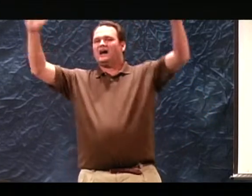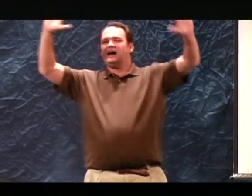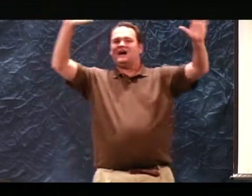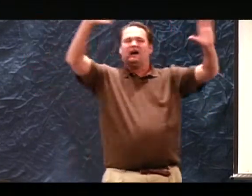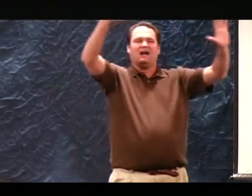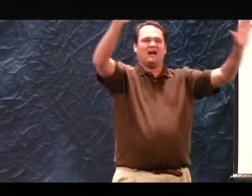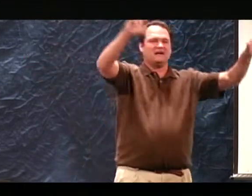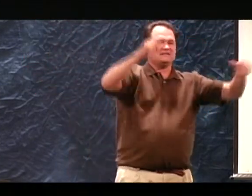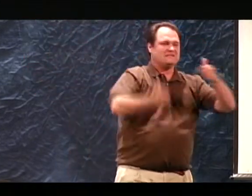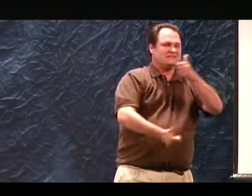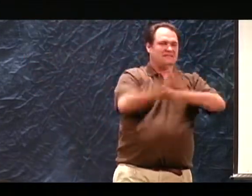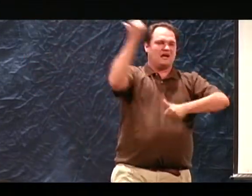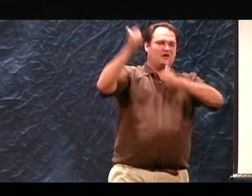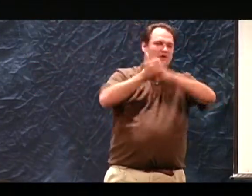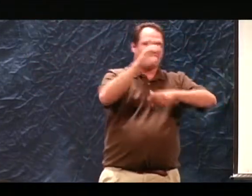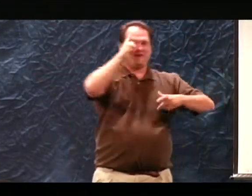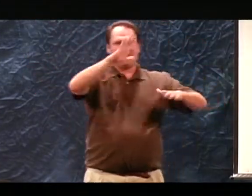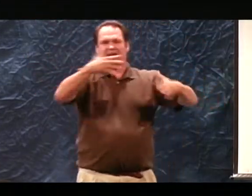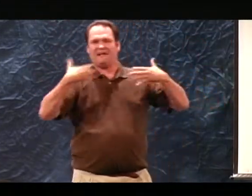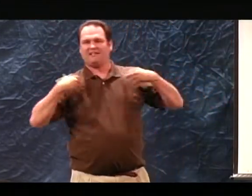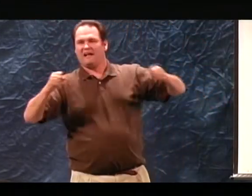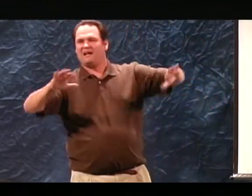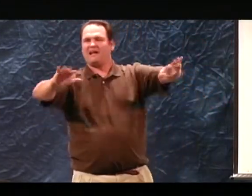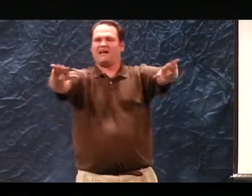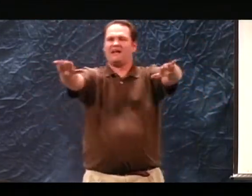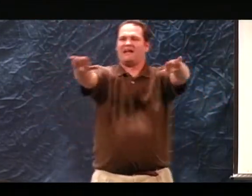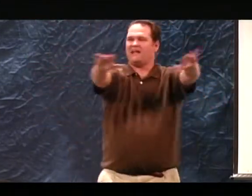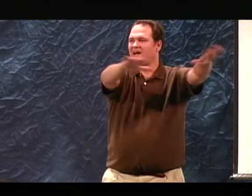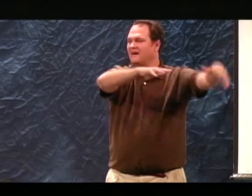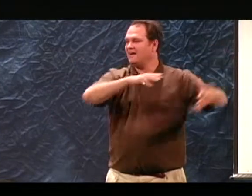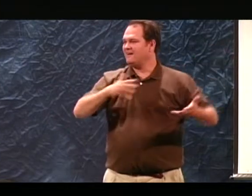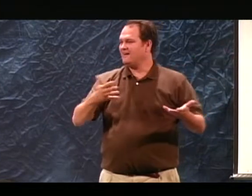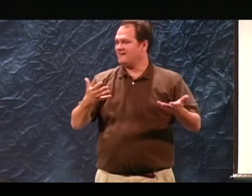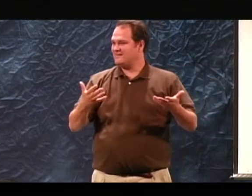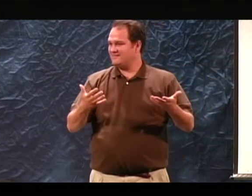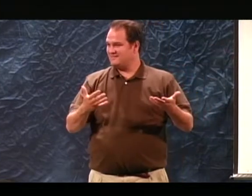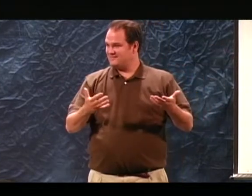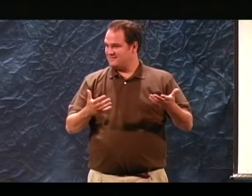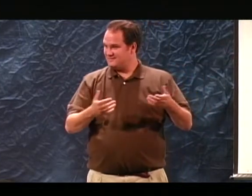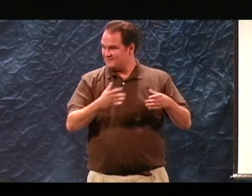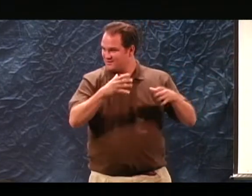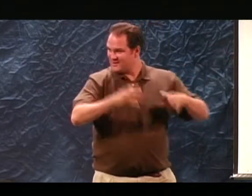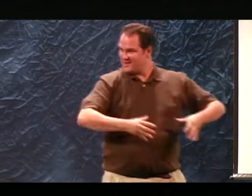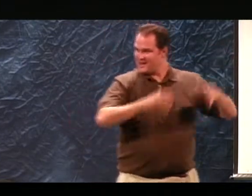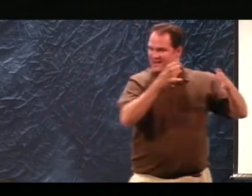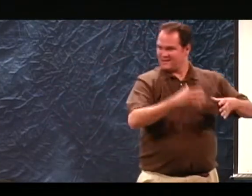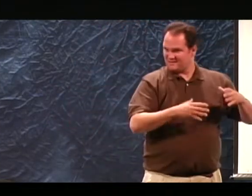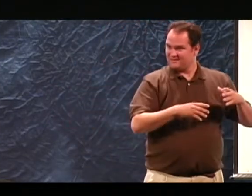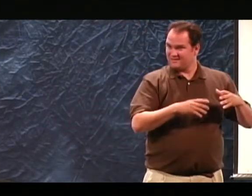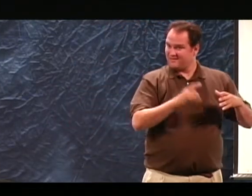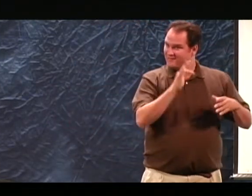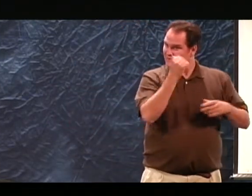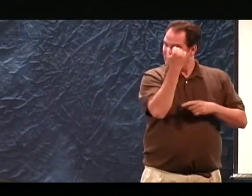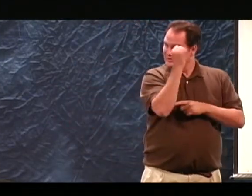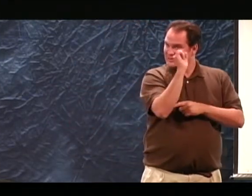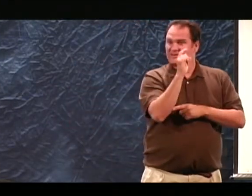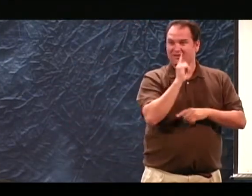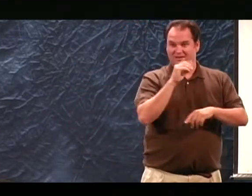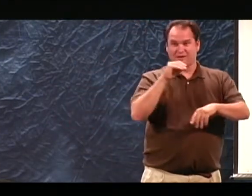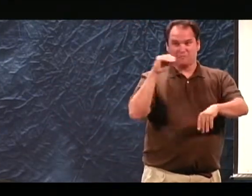hostilized for several weeks had very little impact on us but garbage collectors on strike would impact us bravely